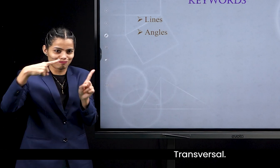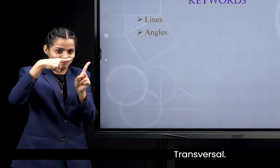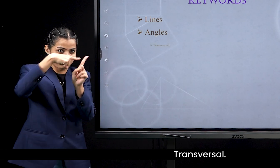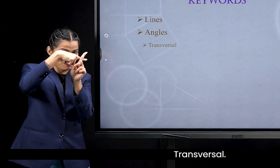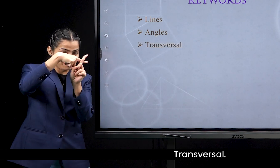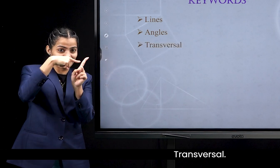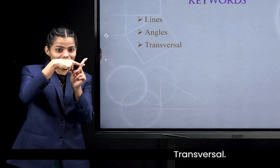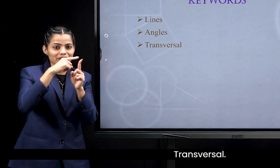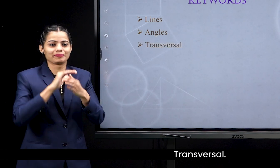transversal,